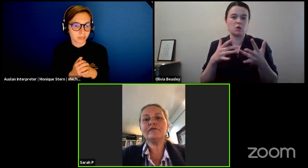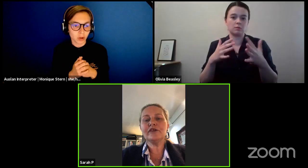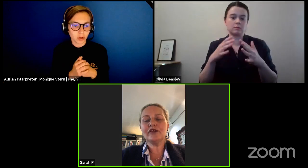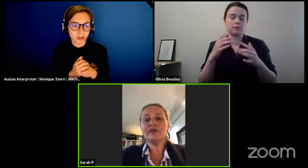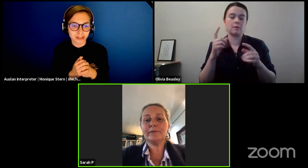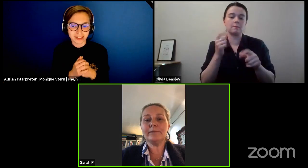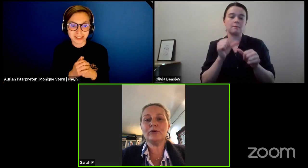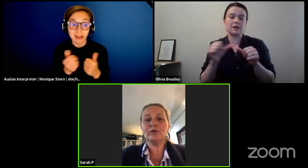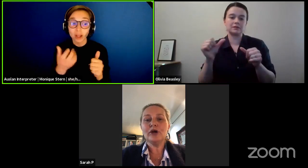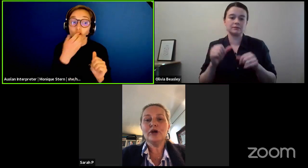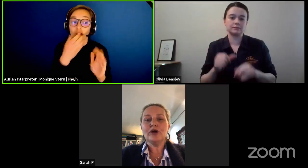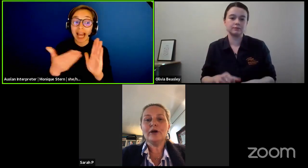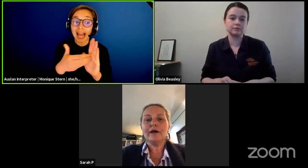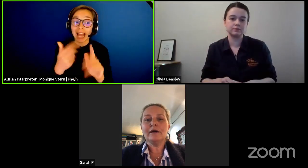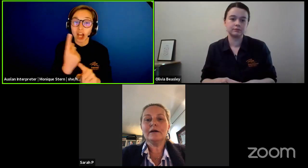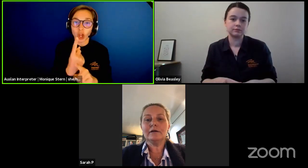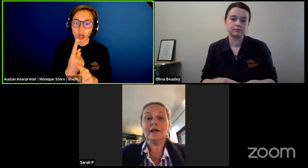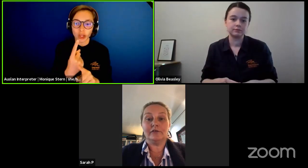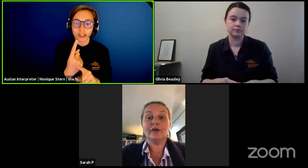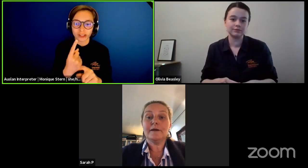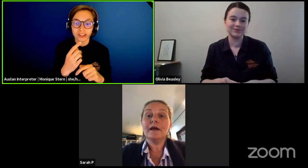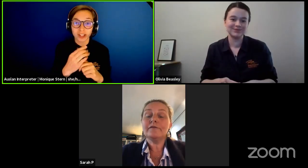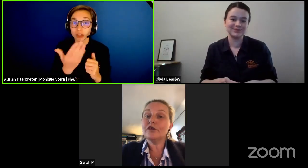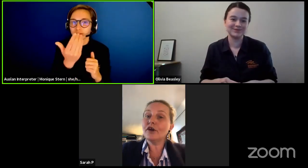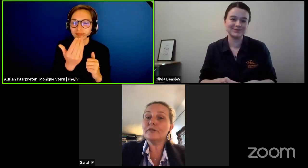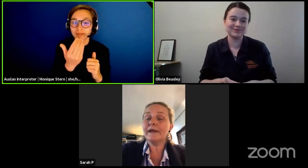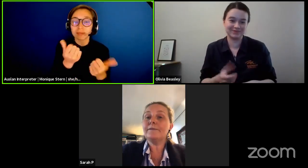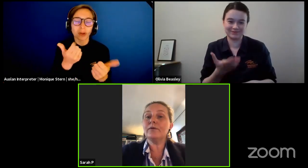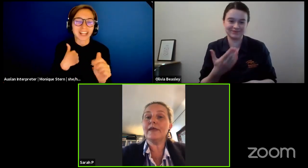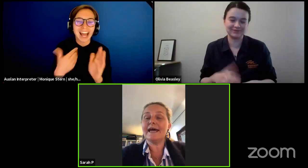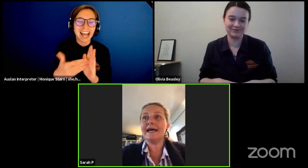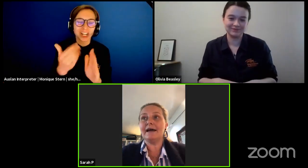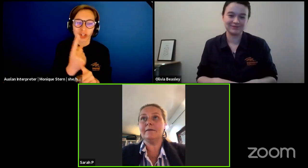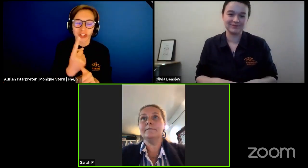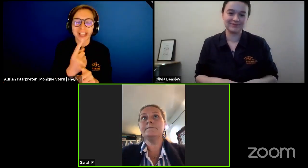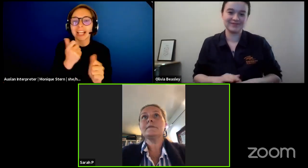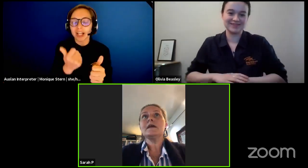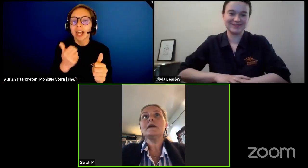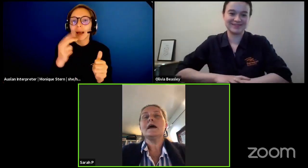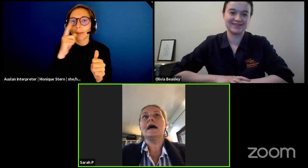And for those people, yes, for those people that